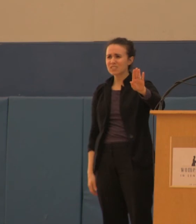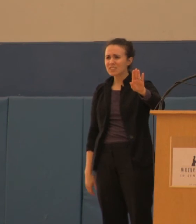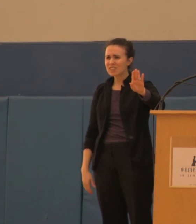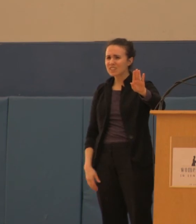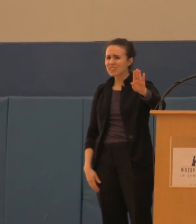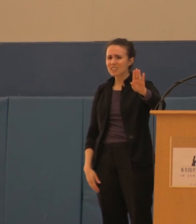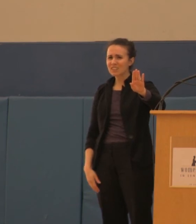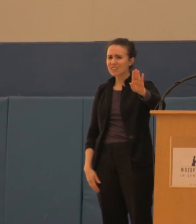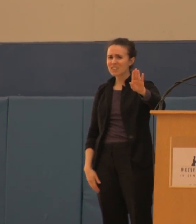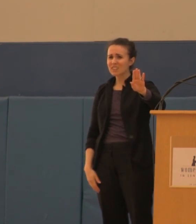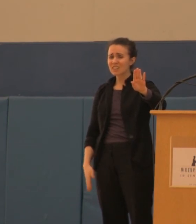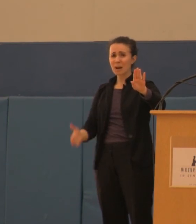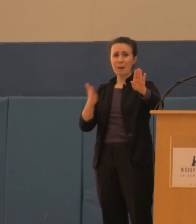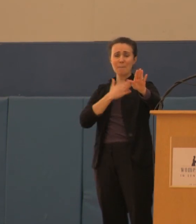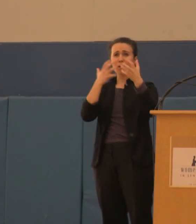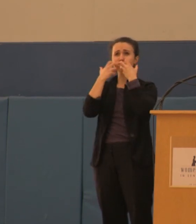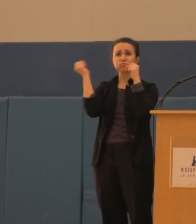That is not the America.